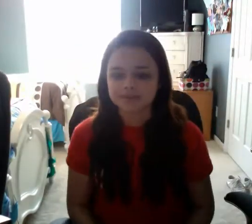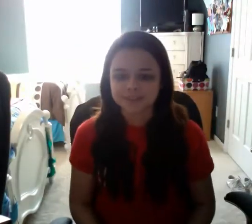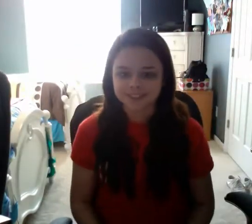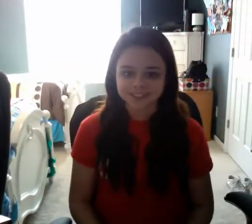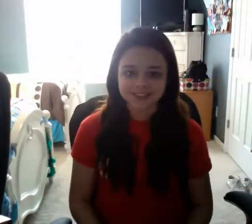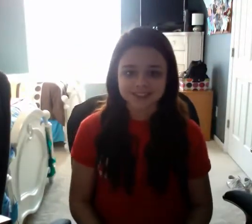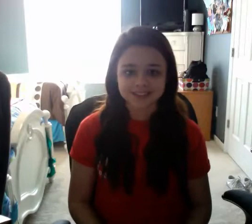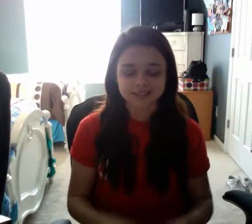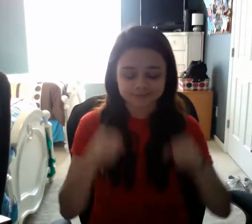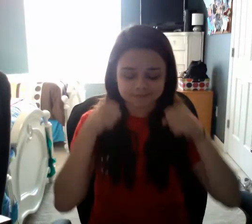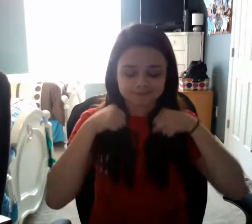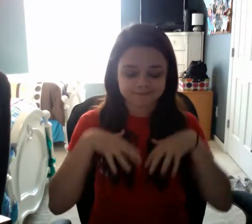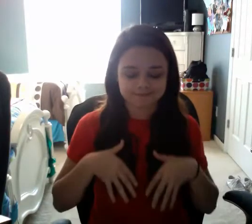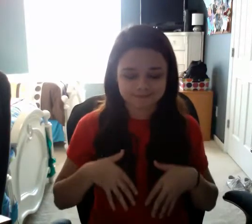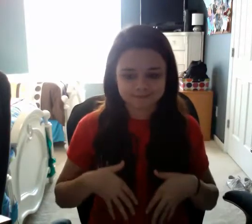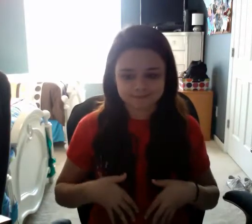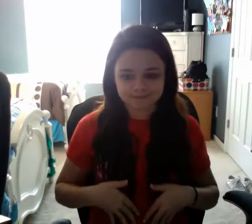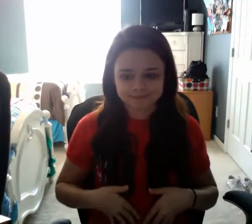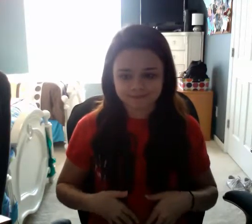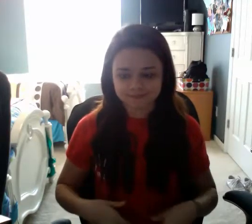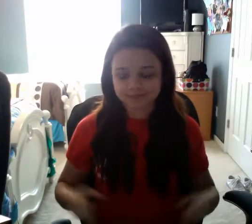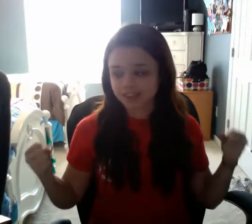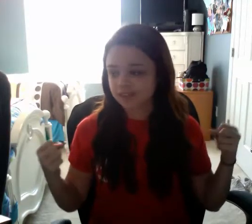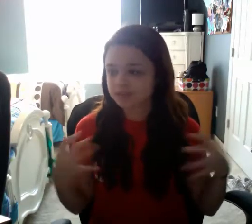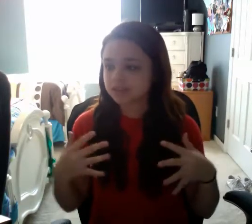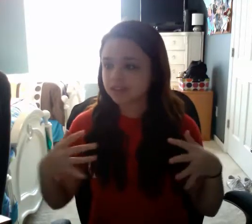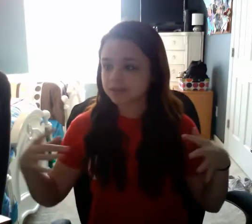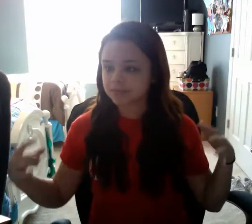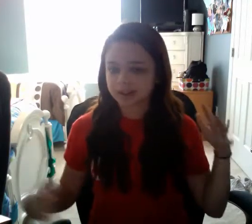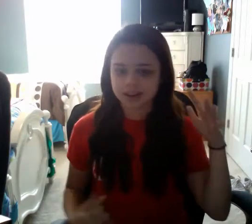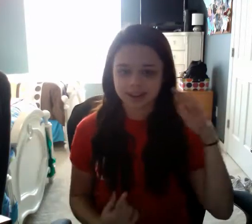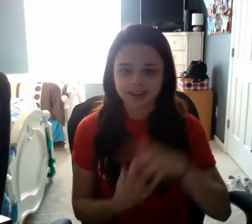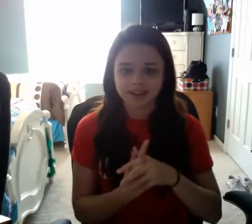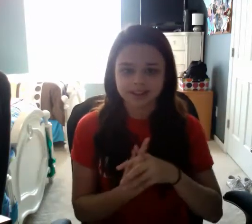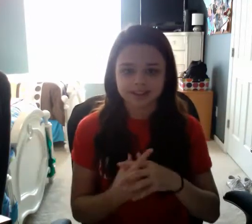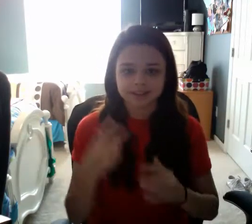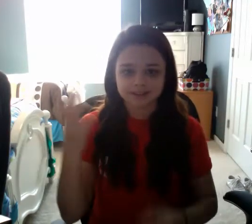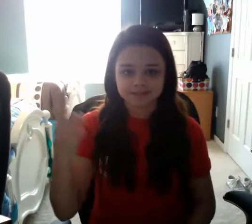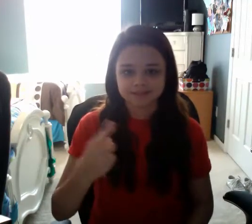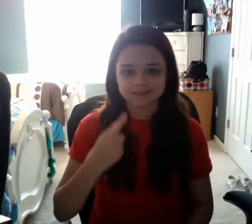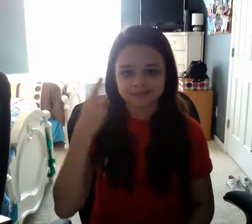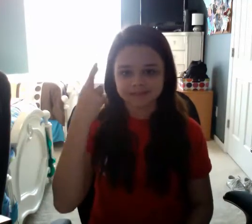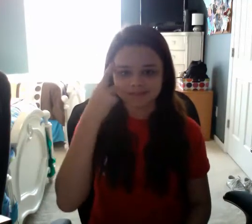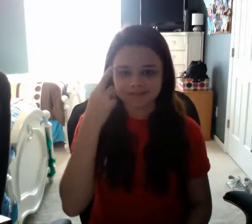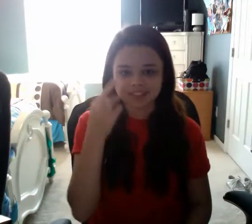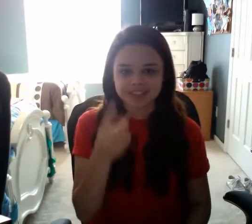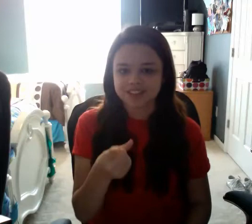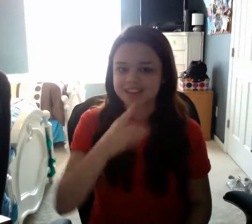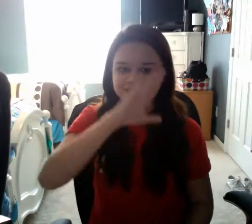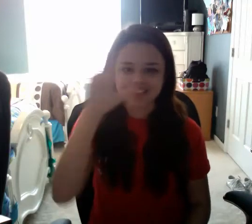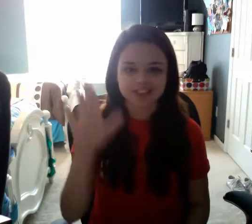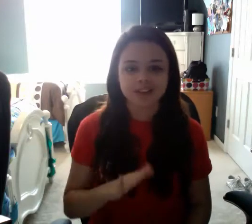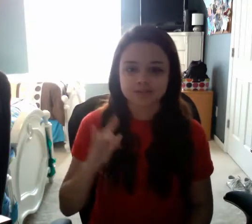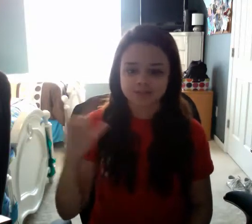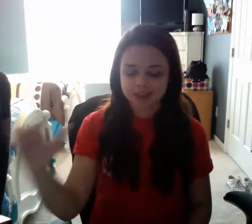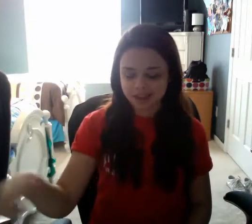saddest fear, comes creeping in That you never loved me,